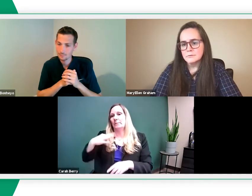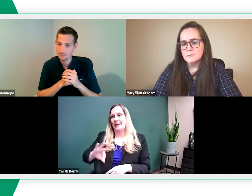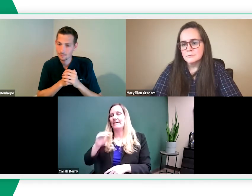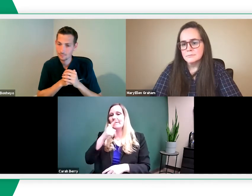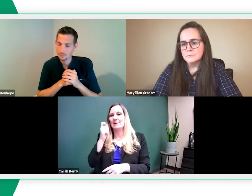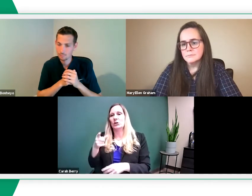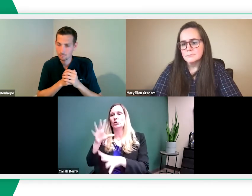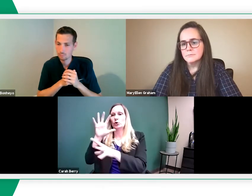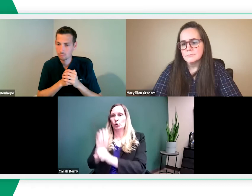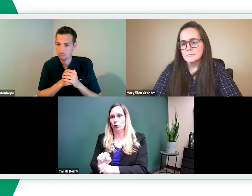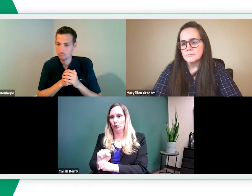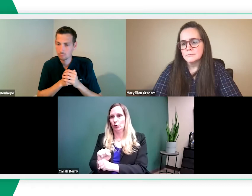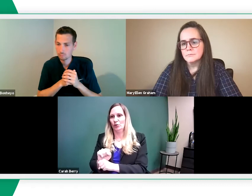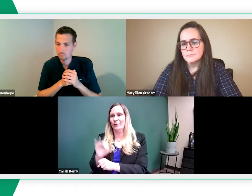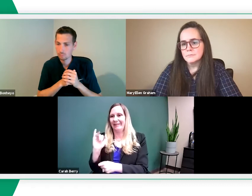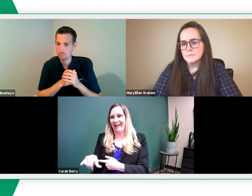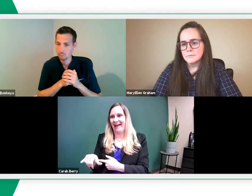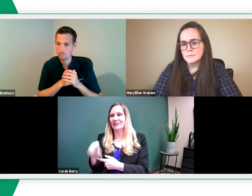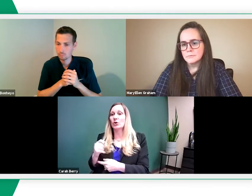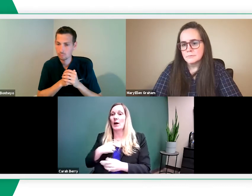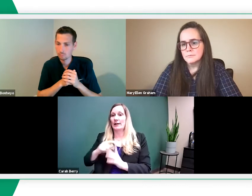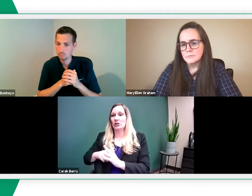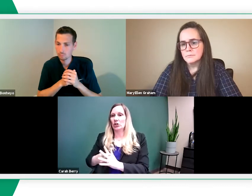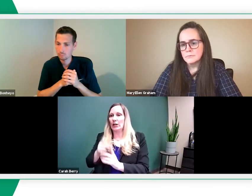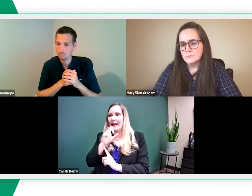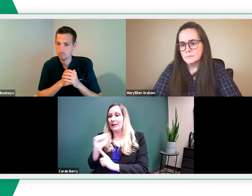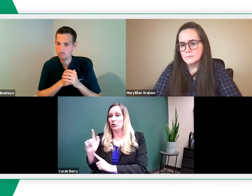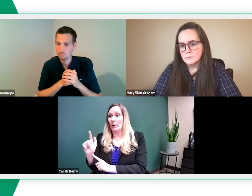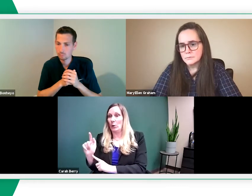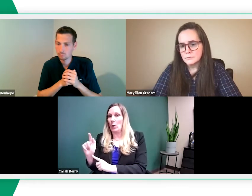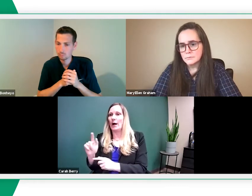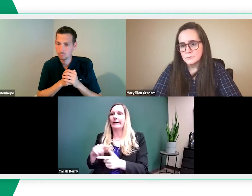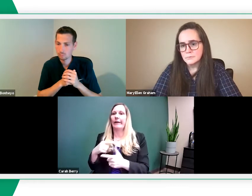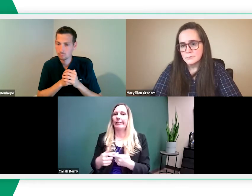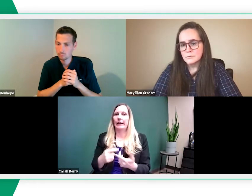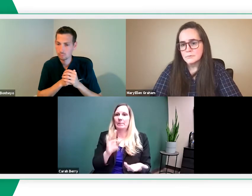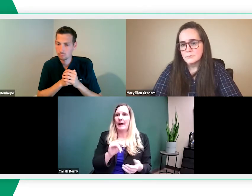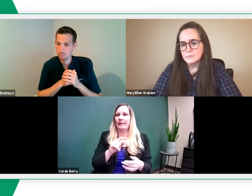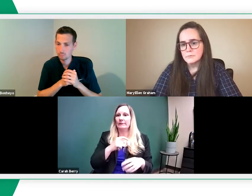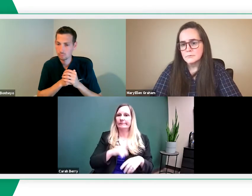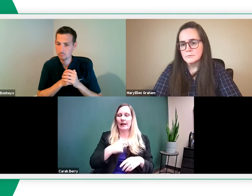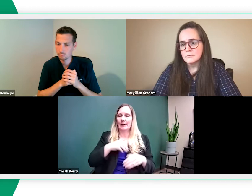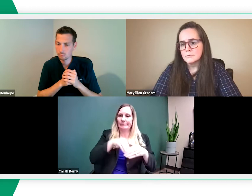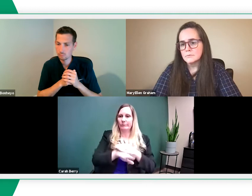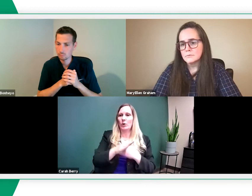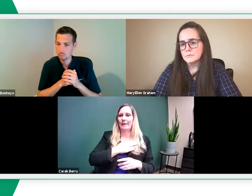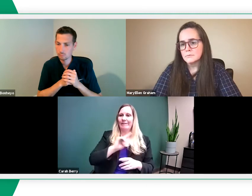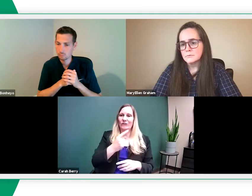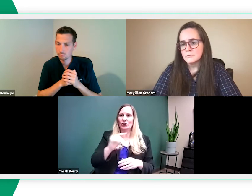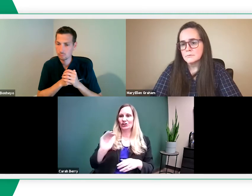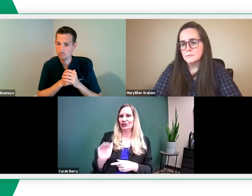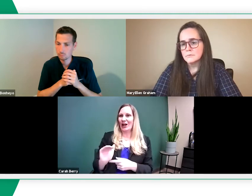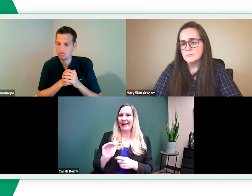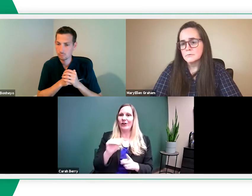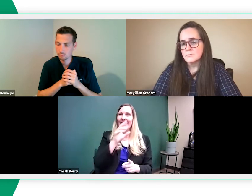earlier they start, the better. It's more beneficial for you. You get used to that. So as you start at age 21, and then by